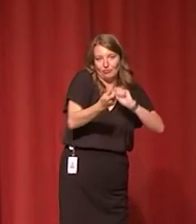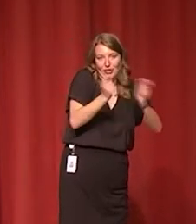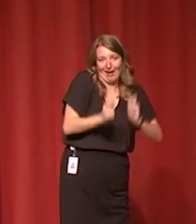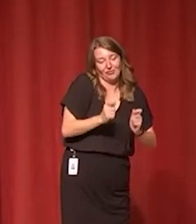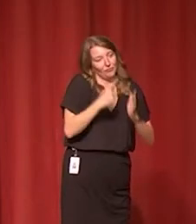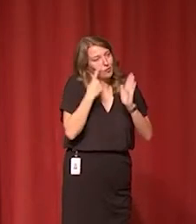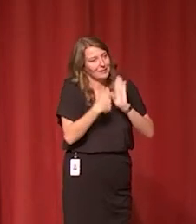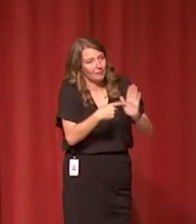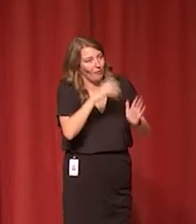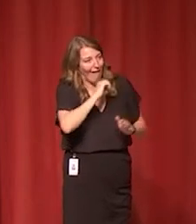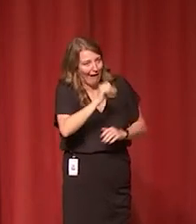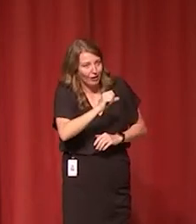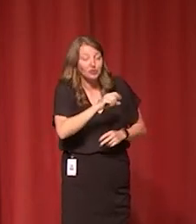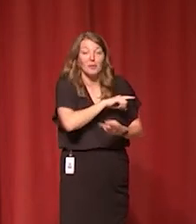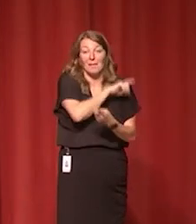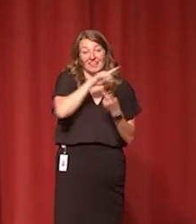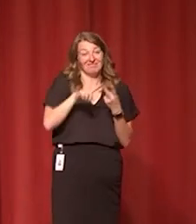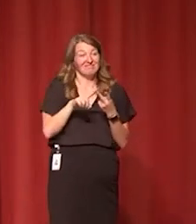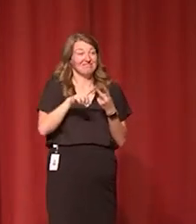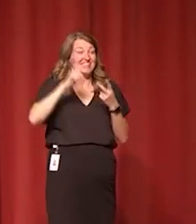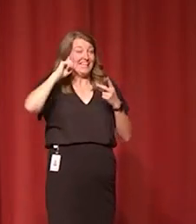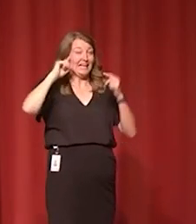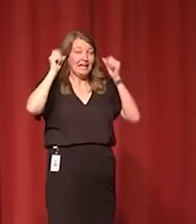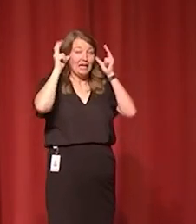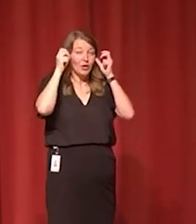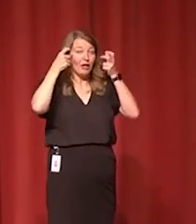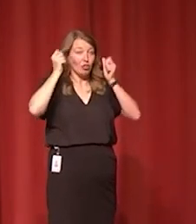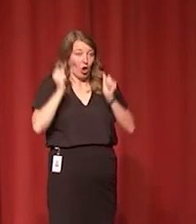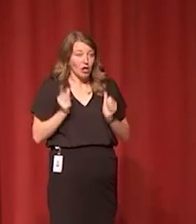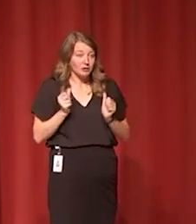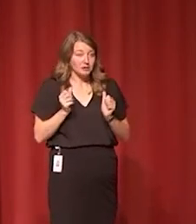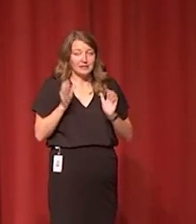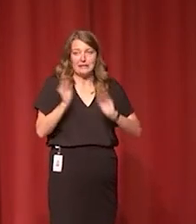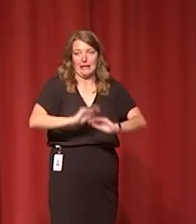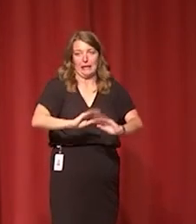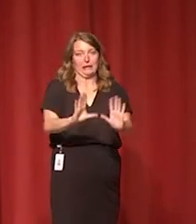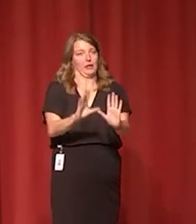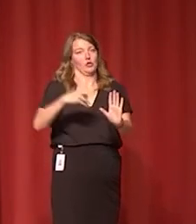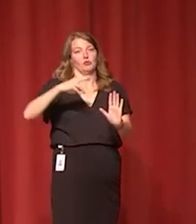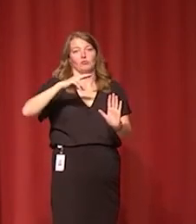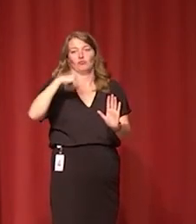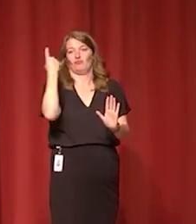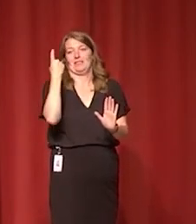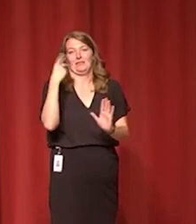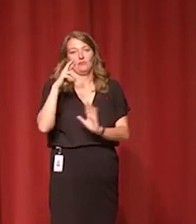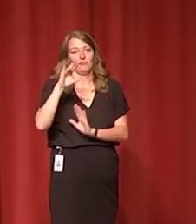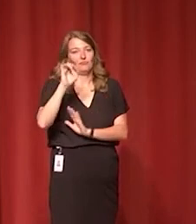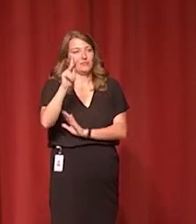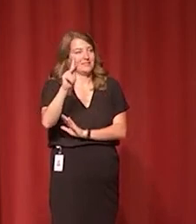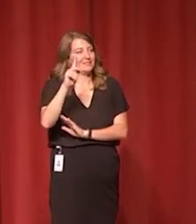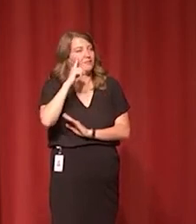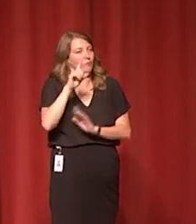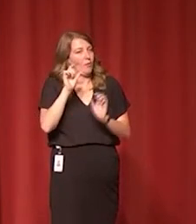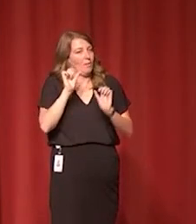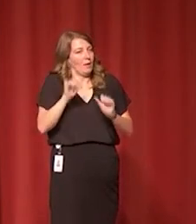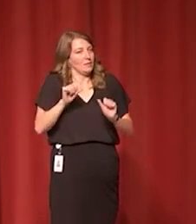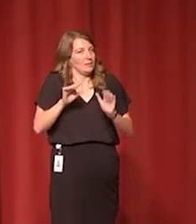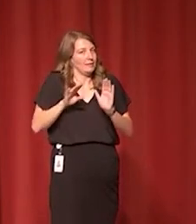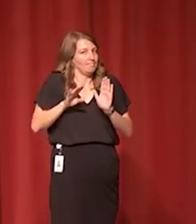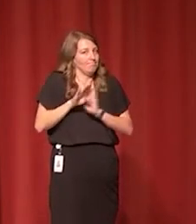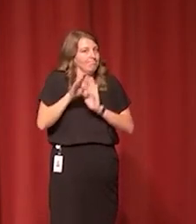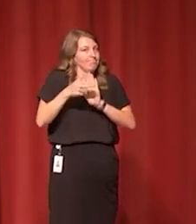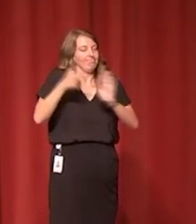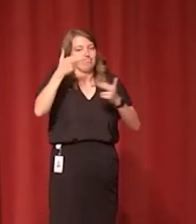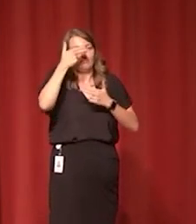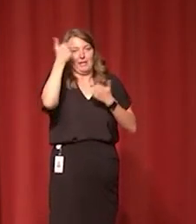is one of those clear risk factors for the later development of dementia. So just a plug for screening for